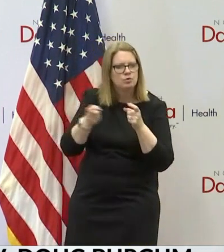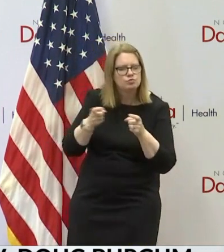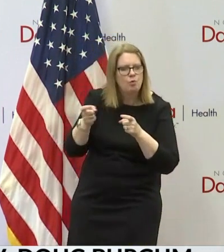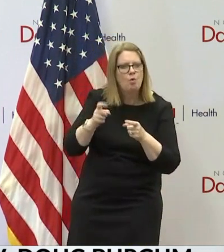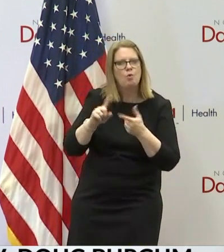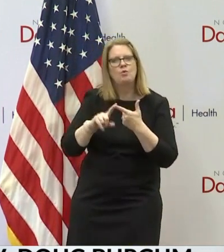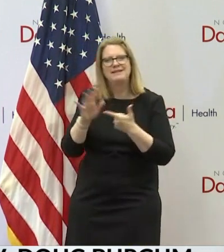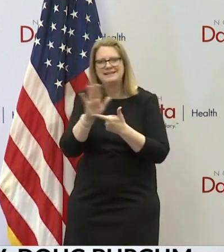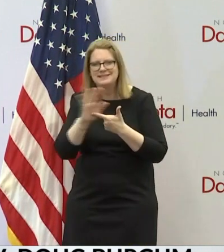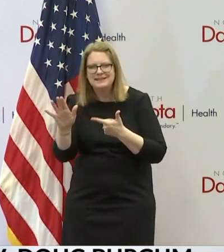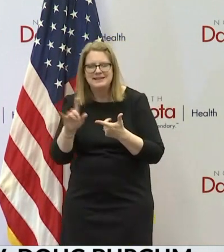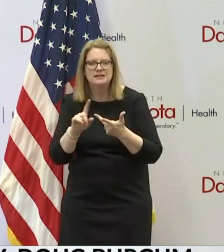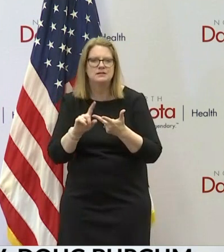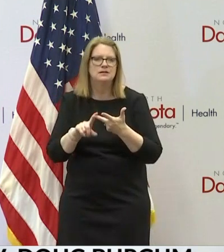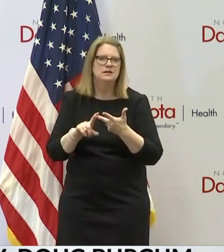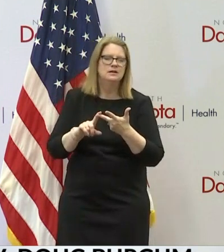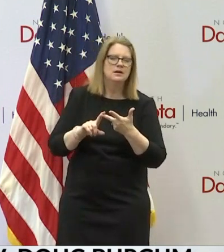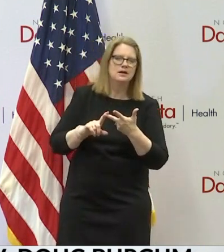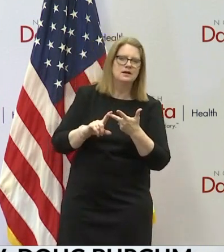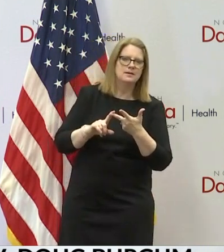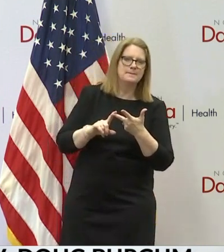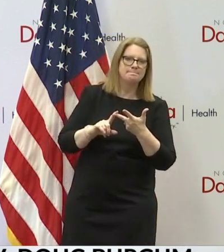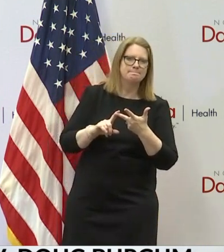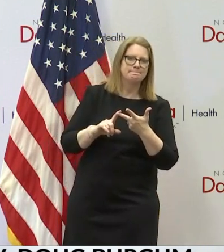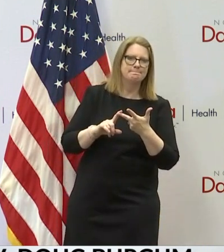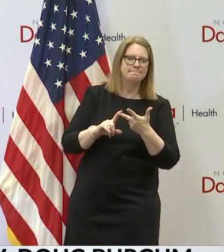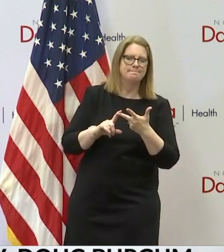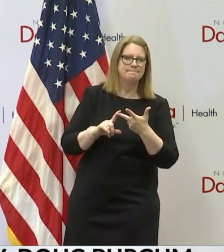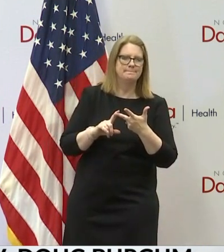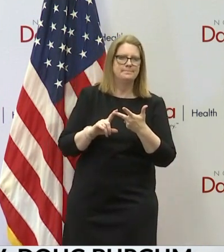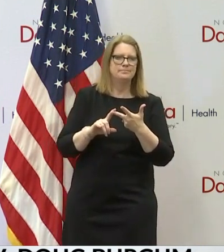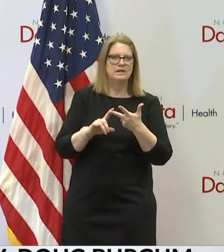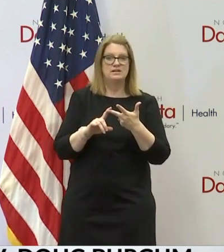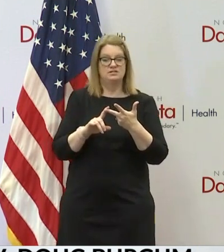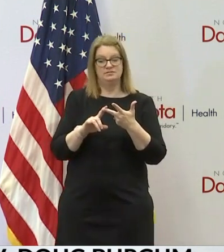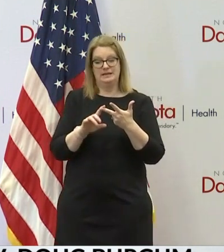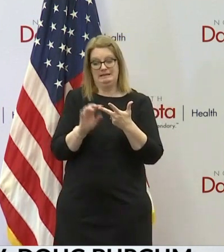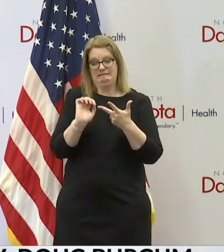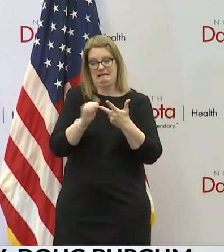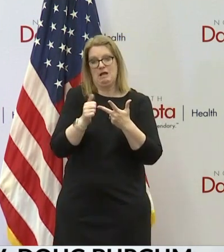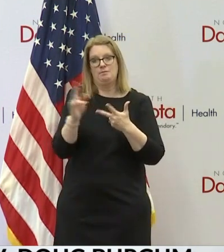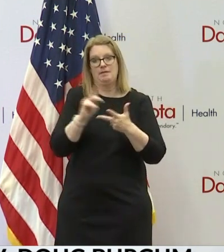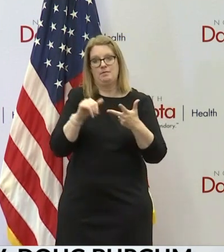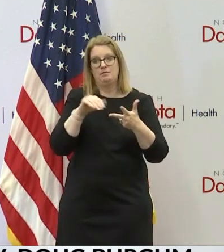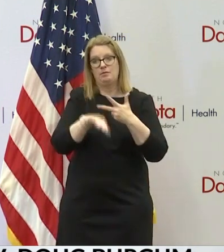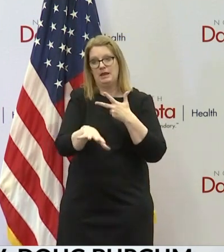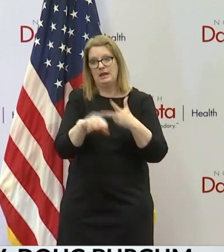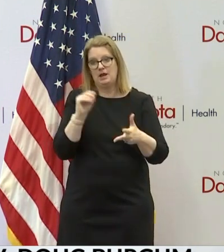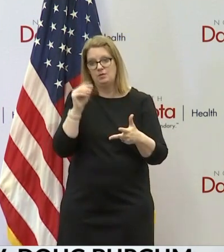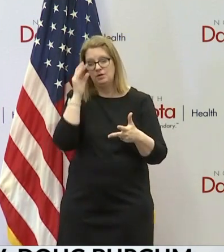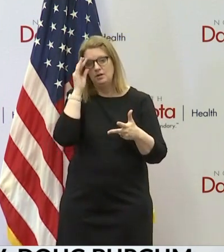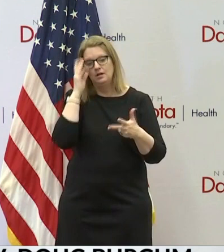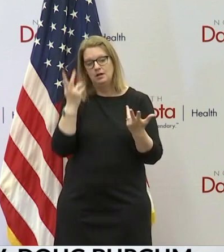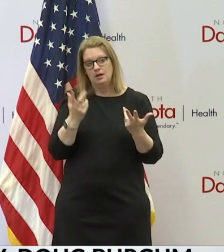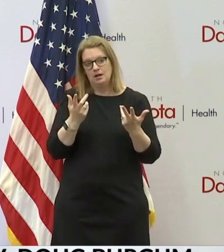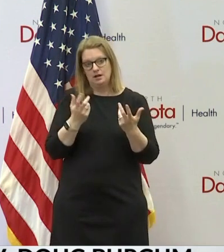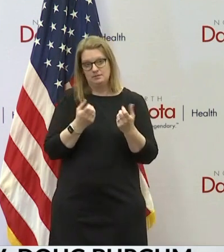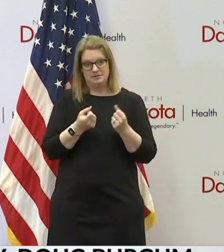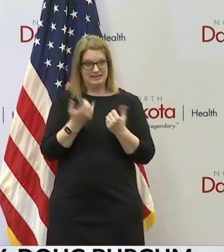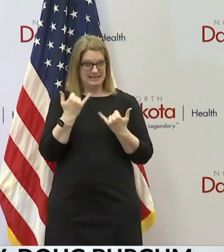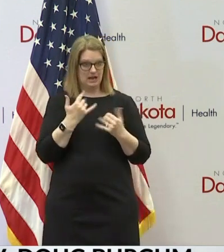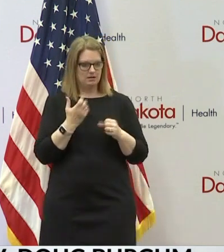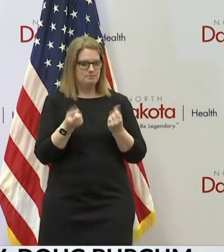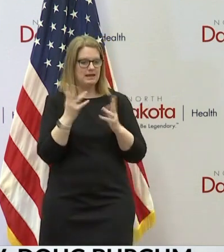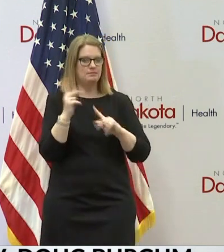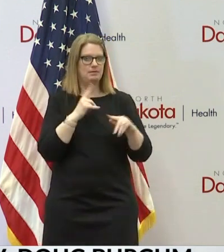of cleanliness, in terms of everything we do. I think many people will probably, they go into crowded